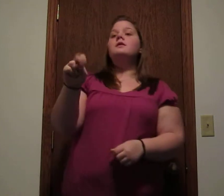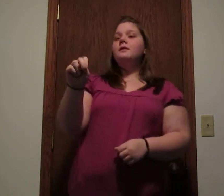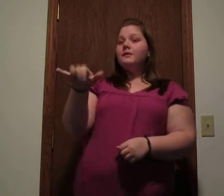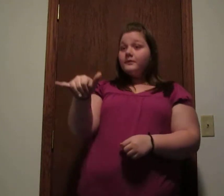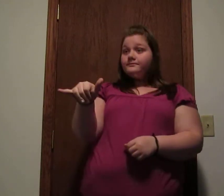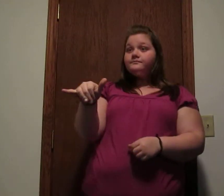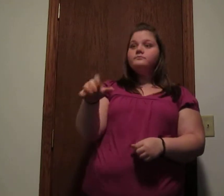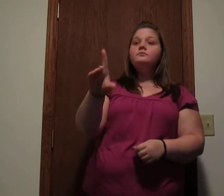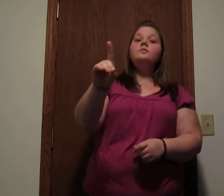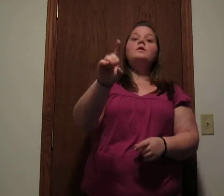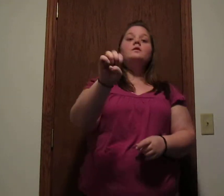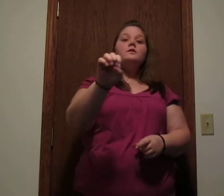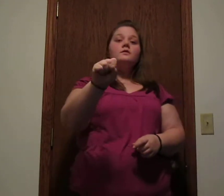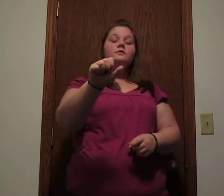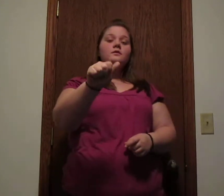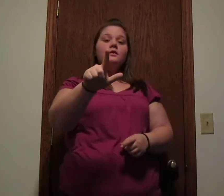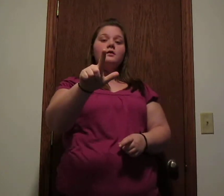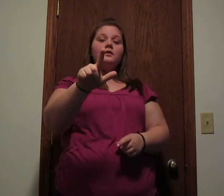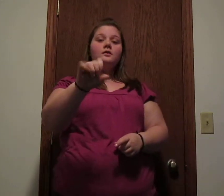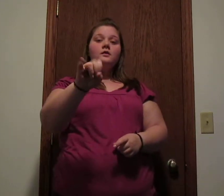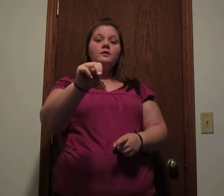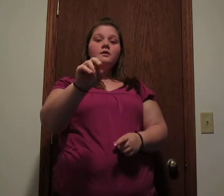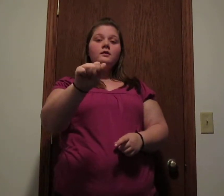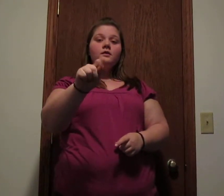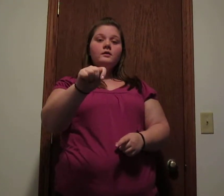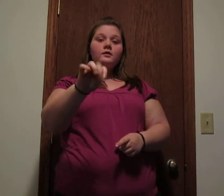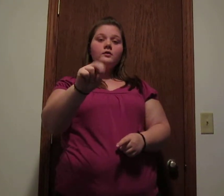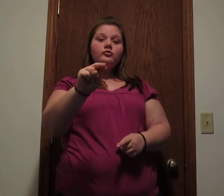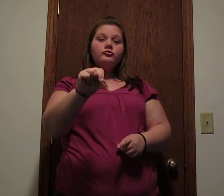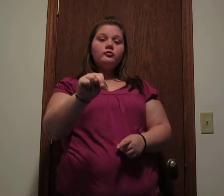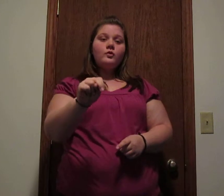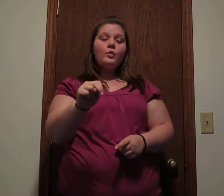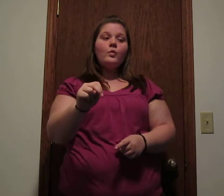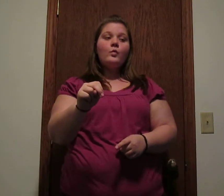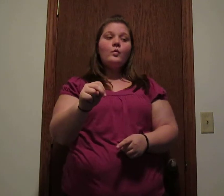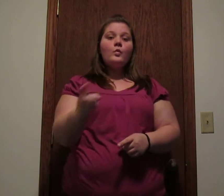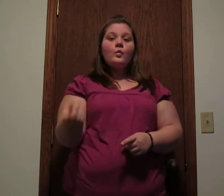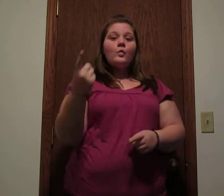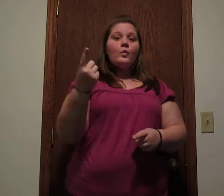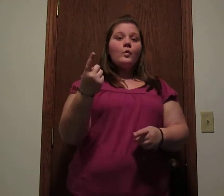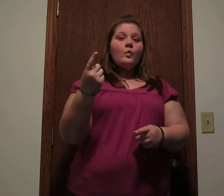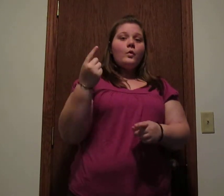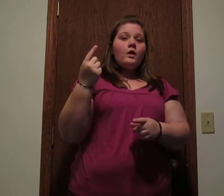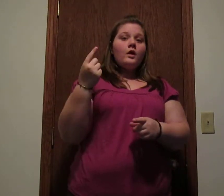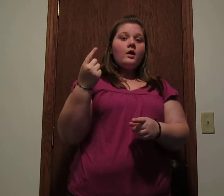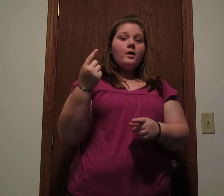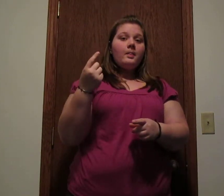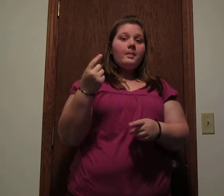Desalination. One method to use evaporation. Remember what that was? The water evaporates and the salt stays.